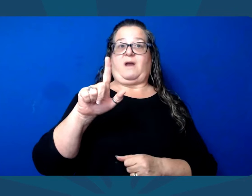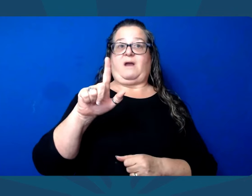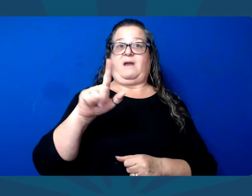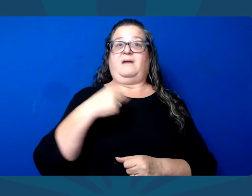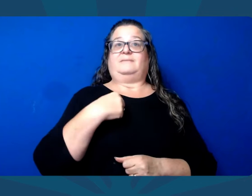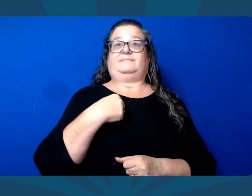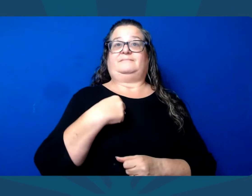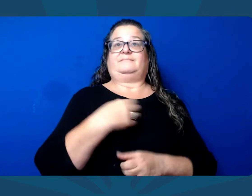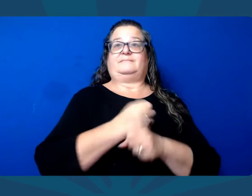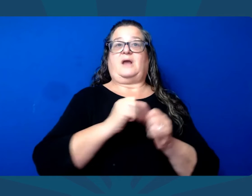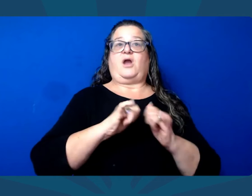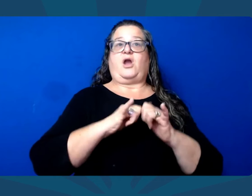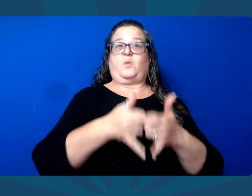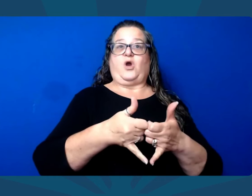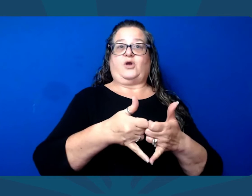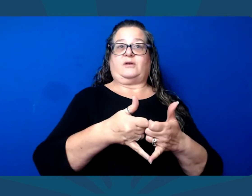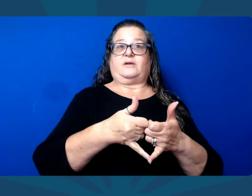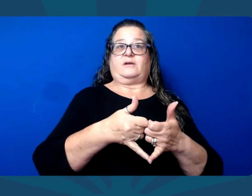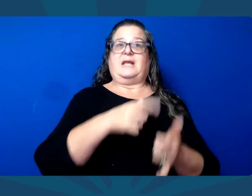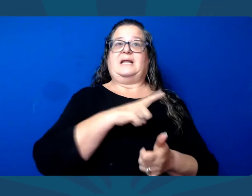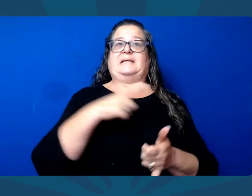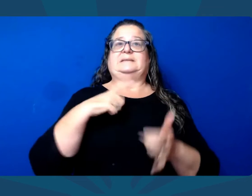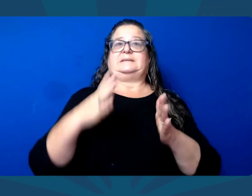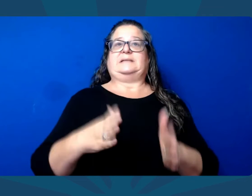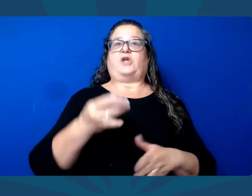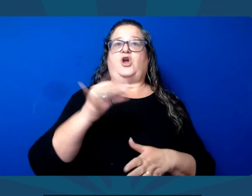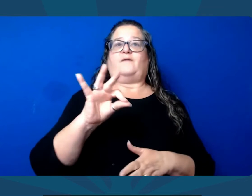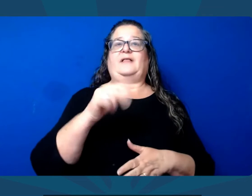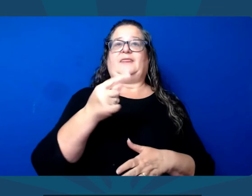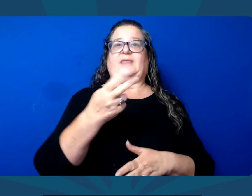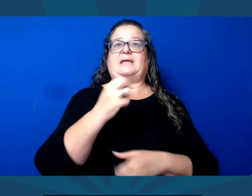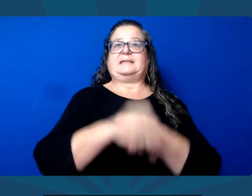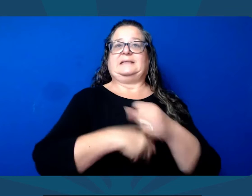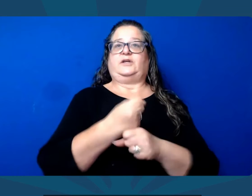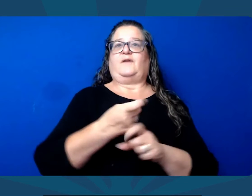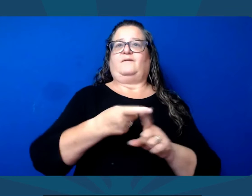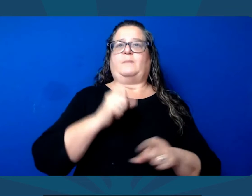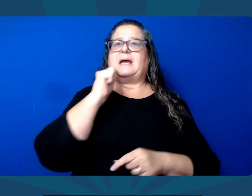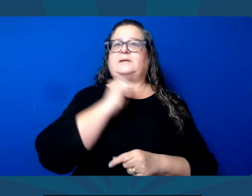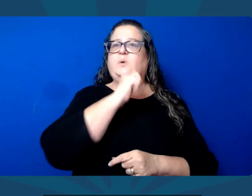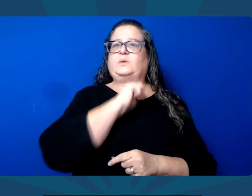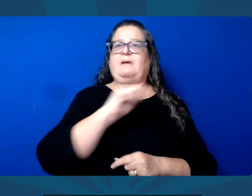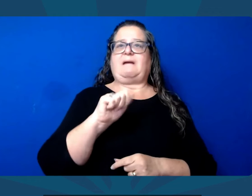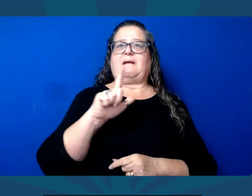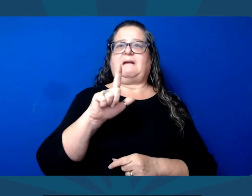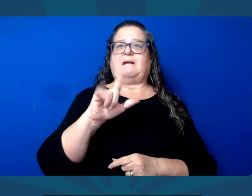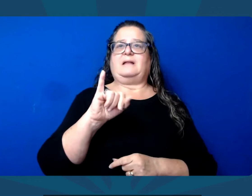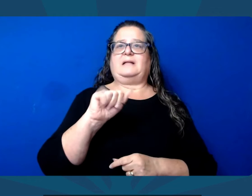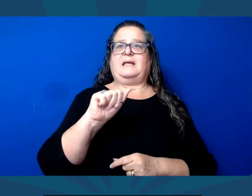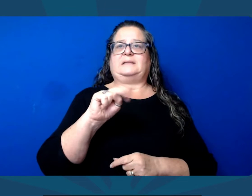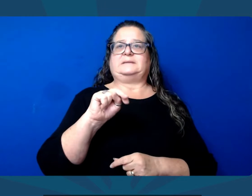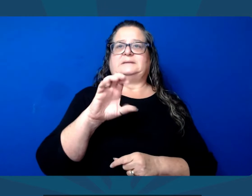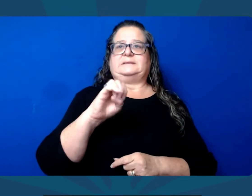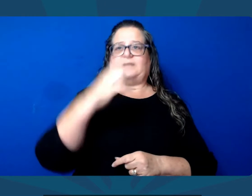In 2021, she earned Legislator of the Year from the Arizona Alliance for